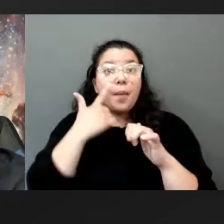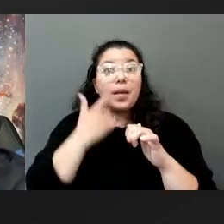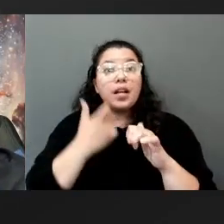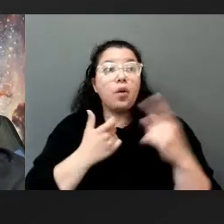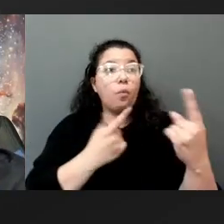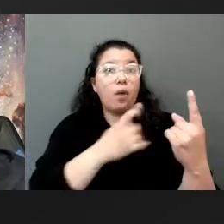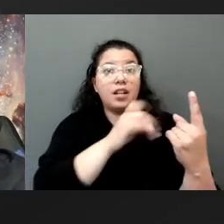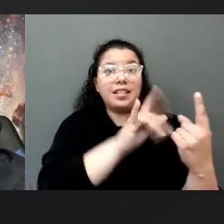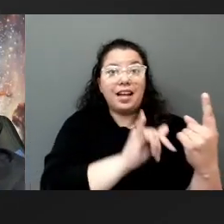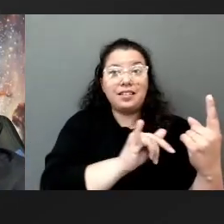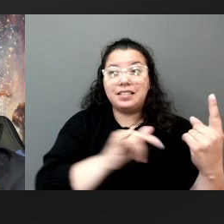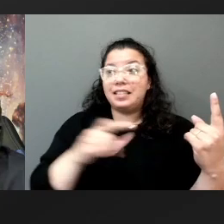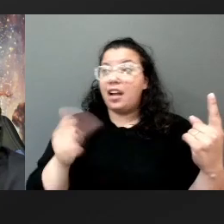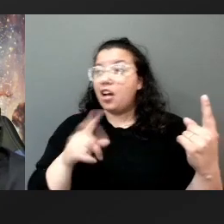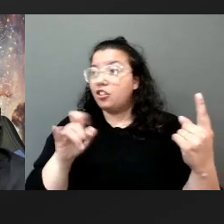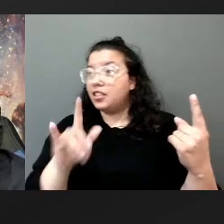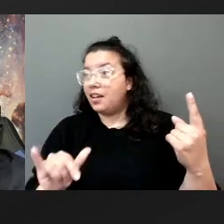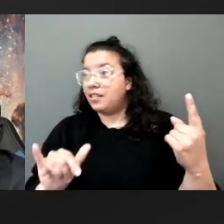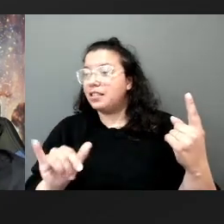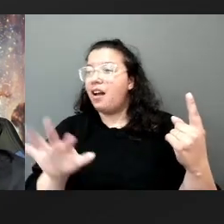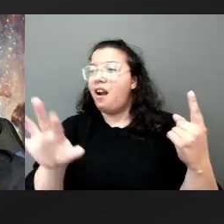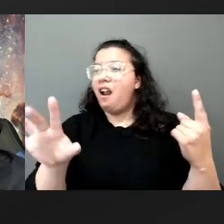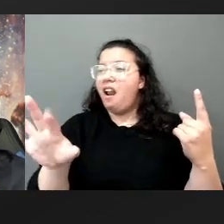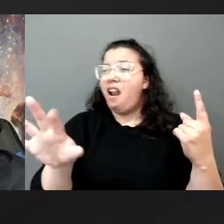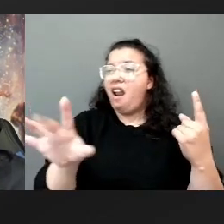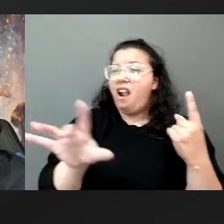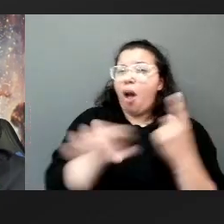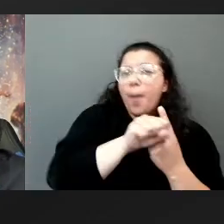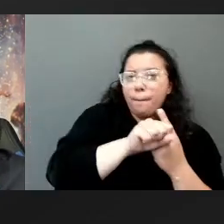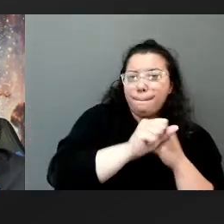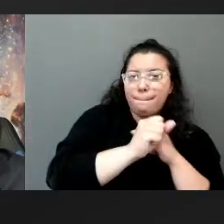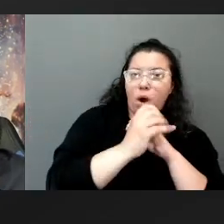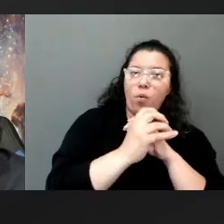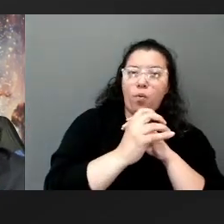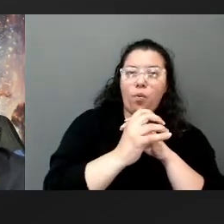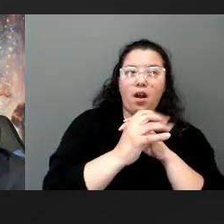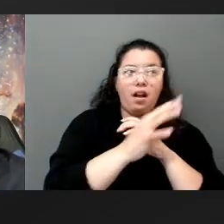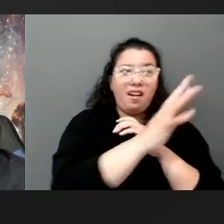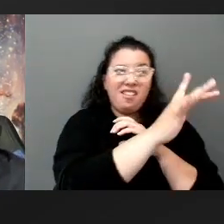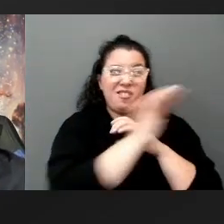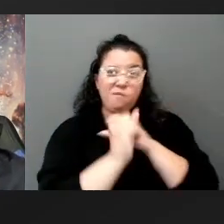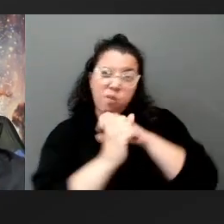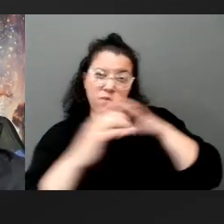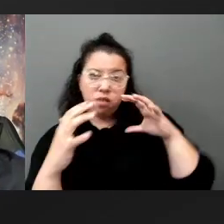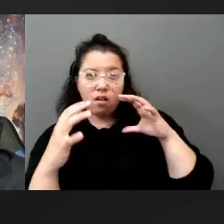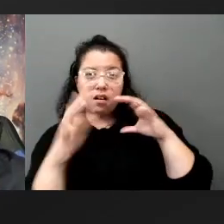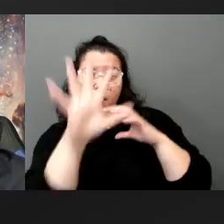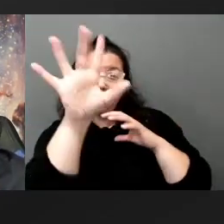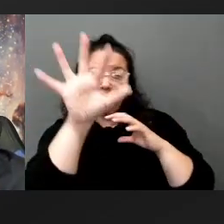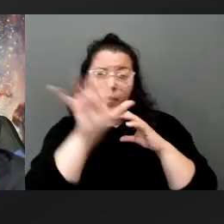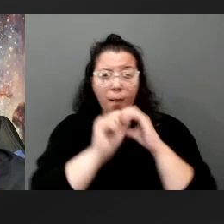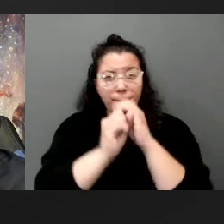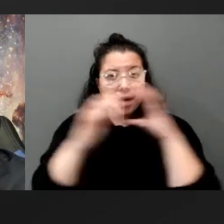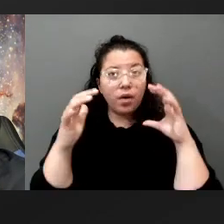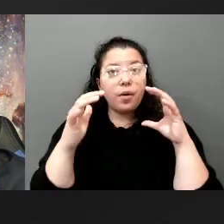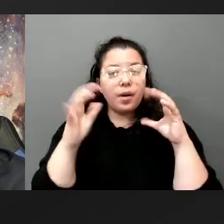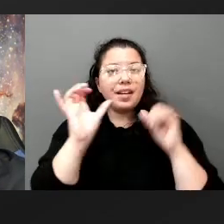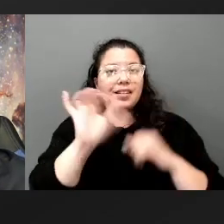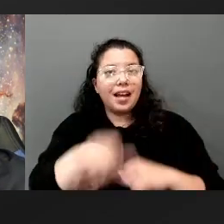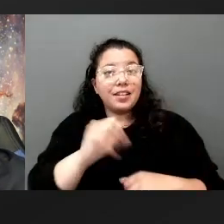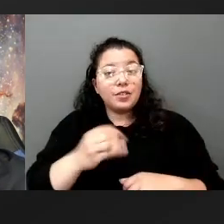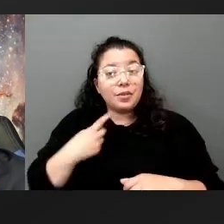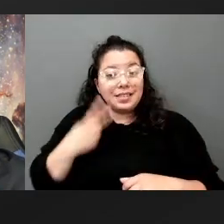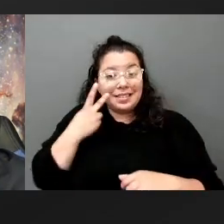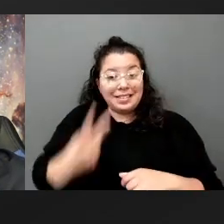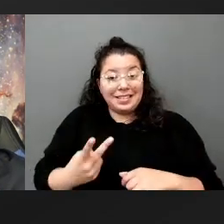little galaxies. And that's really what's going on here. We're taking now a number of galaxies that are in this compact group that are in